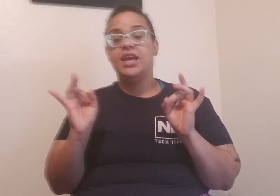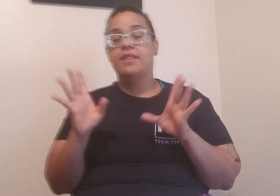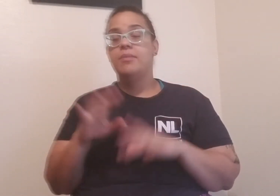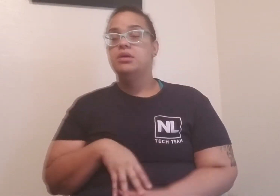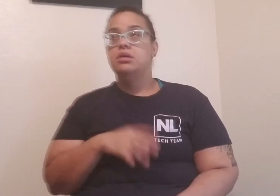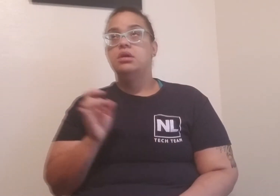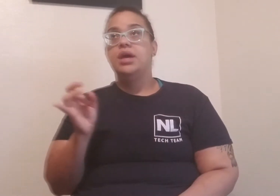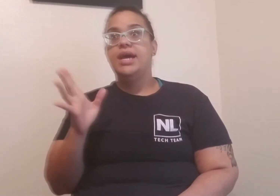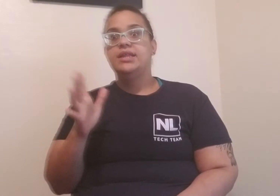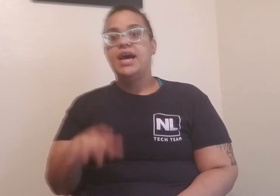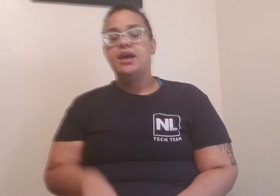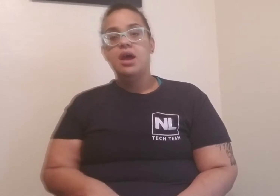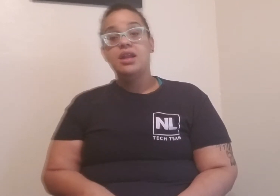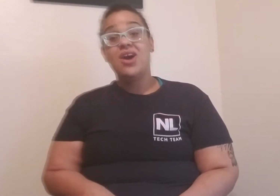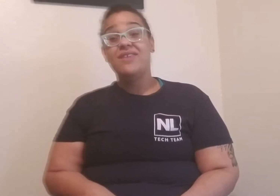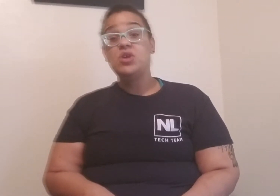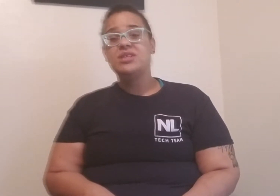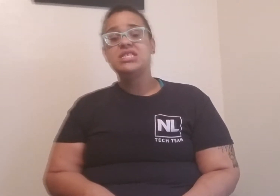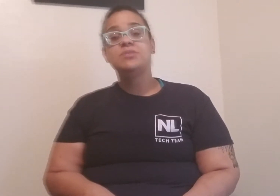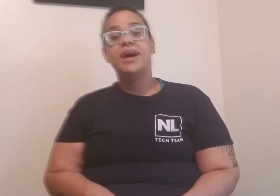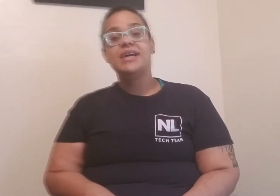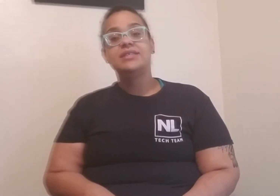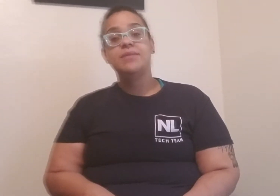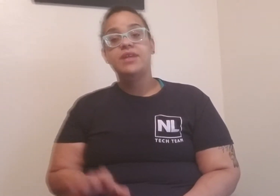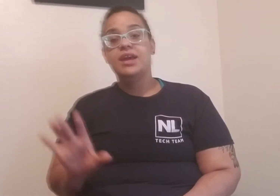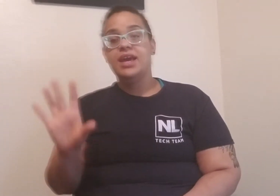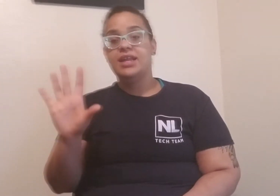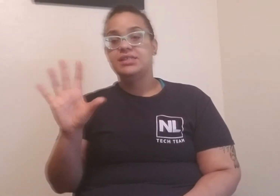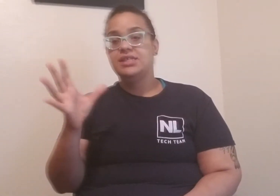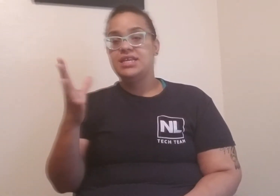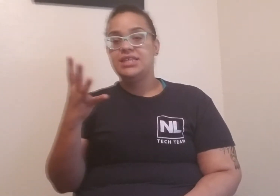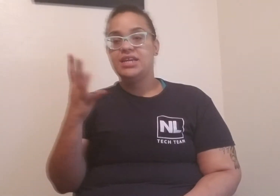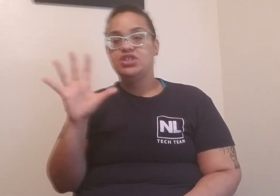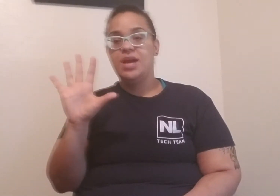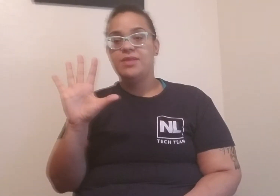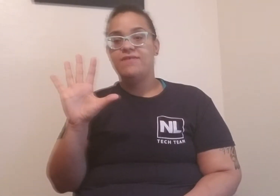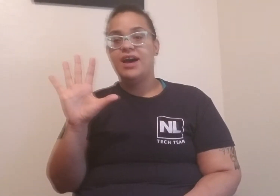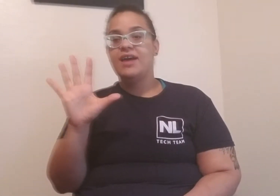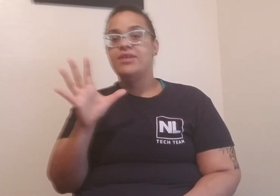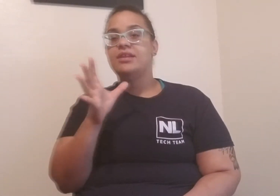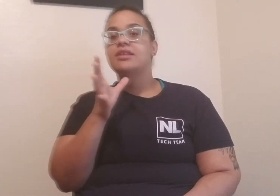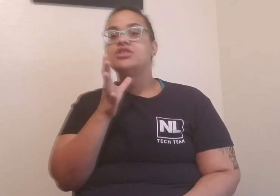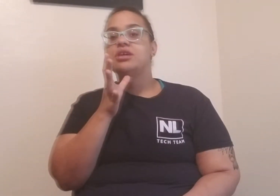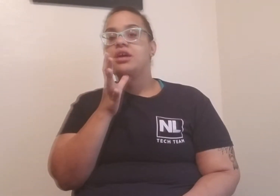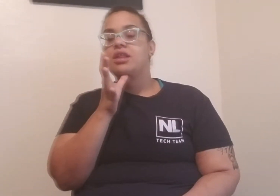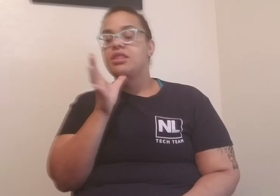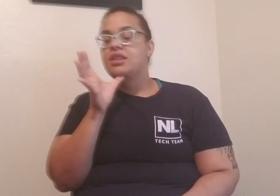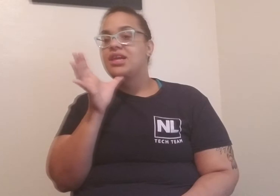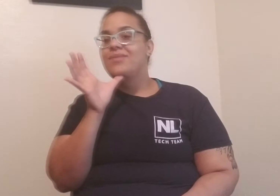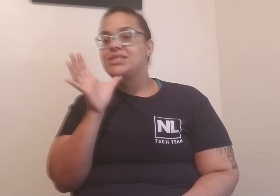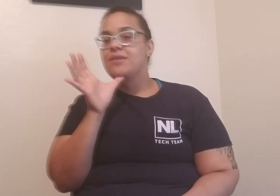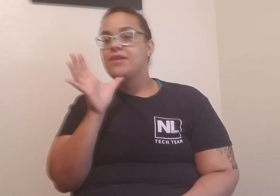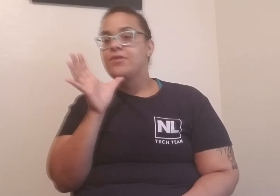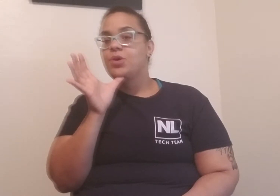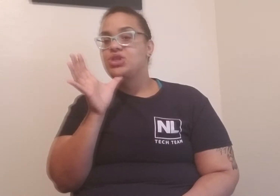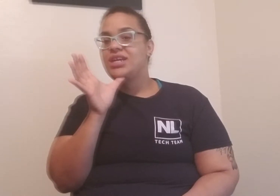them. Hate that. Now, if you despise something, it is this hand shape, the 5, and the thumb is coming from your chin. It's like,